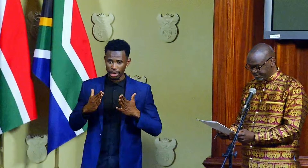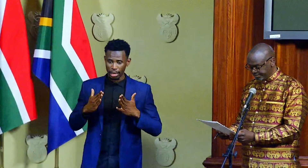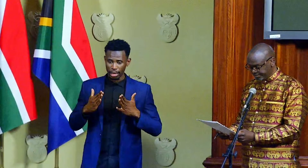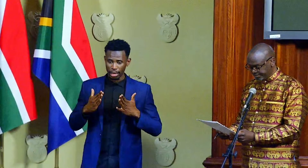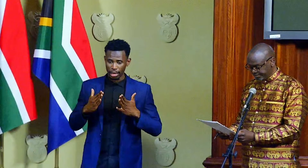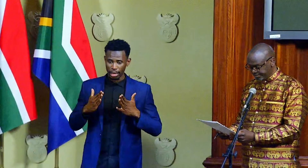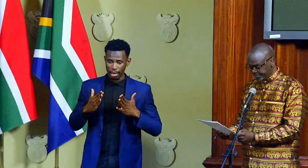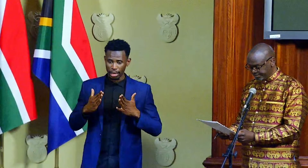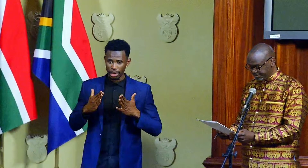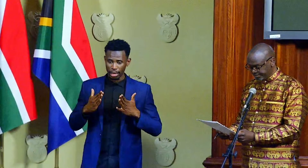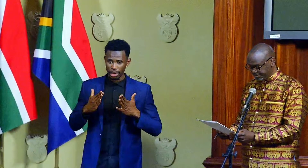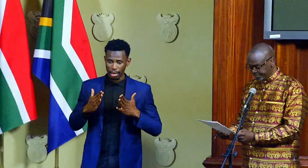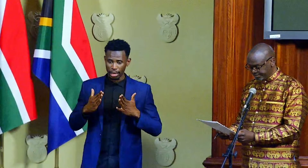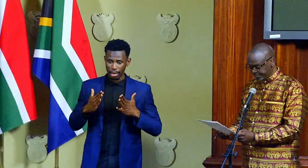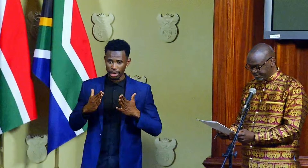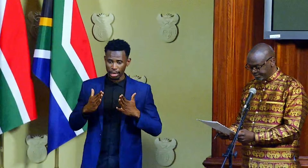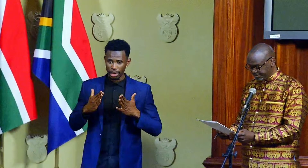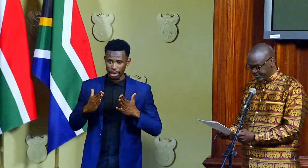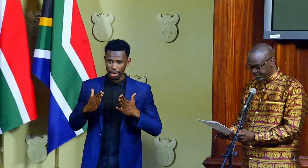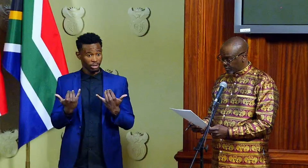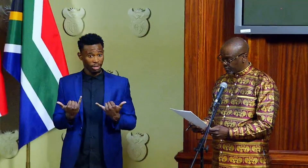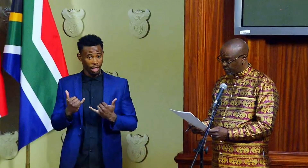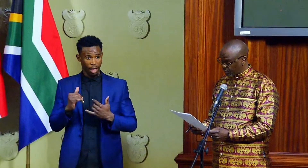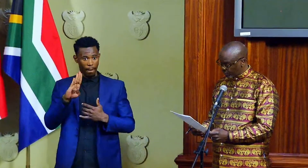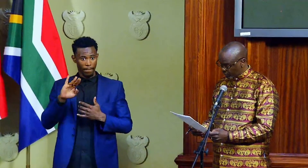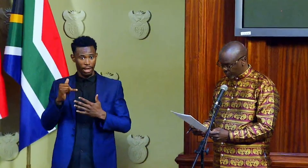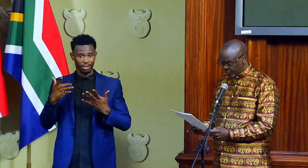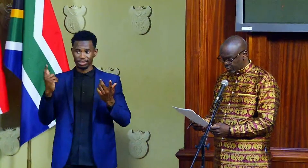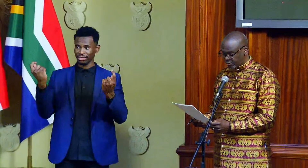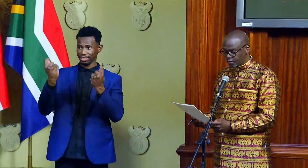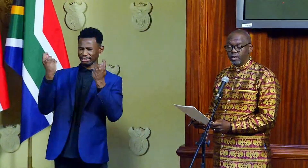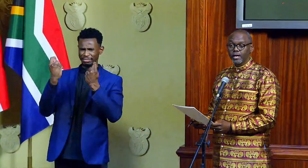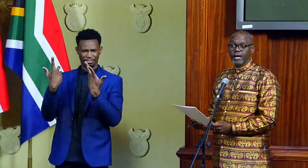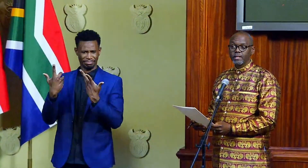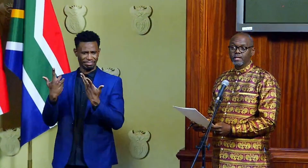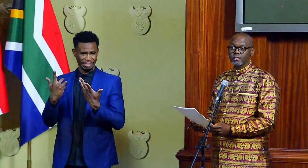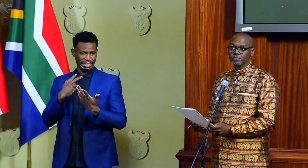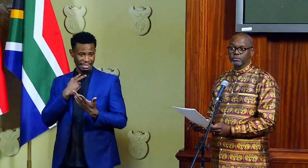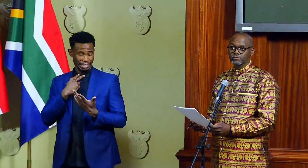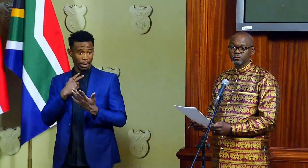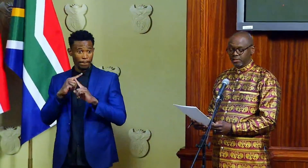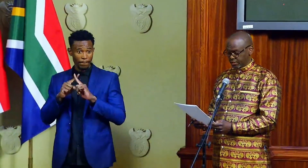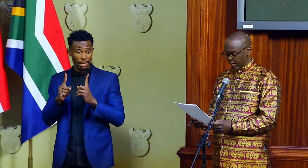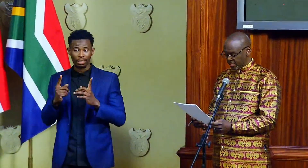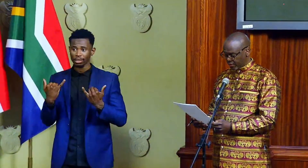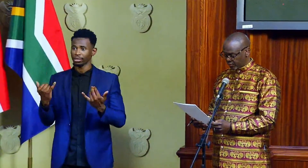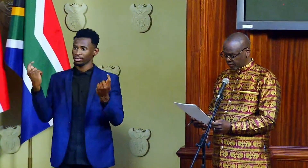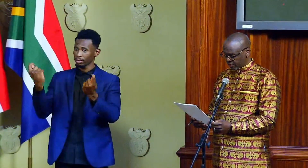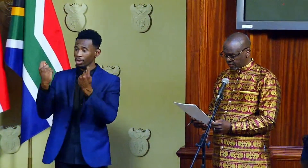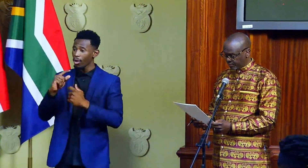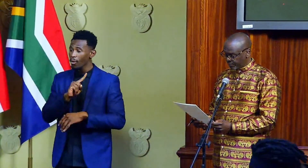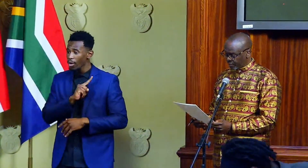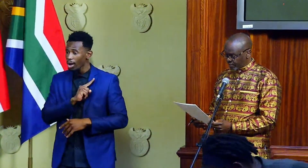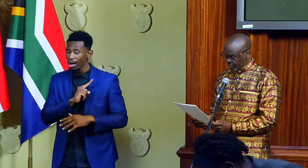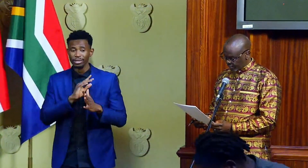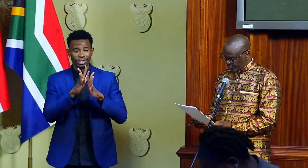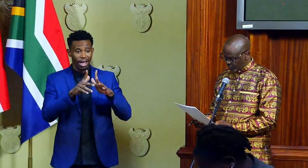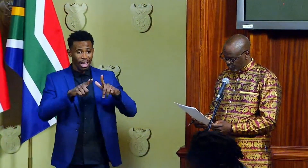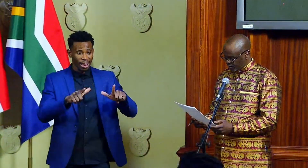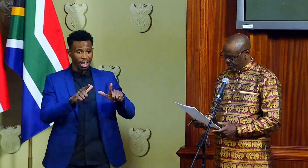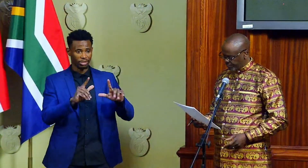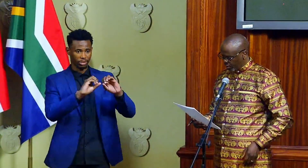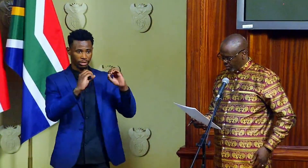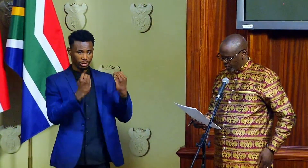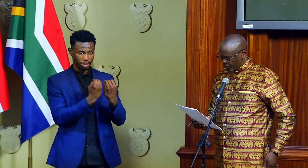engagement. We will not be celebrating this bill without the invaluable contribution and the input from the sign language sector and the